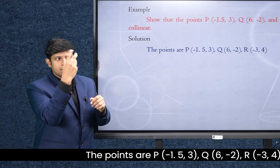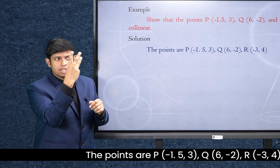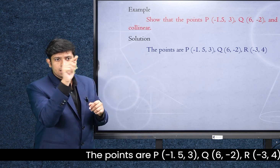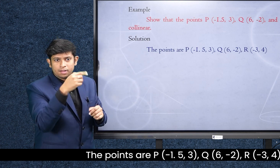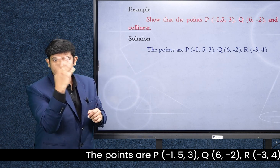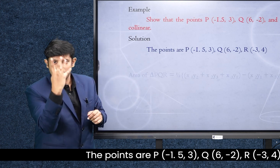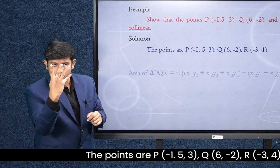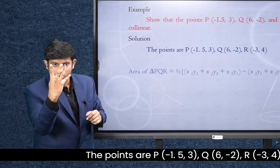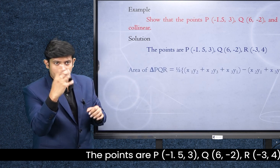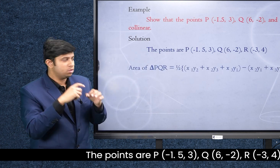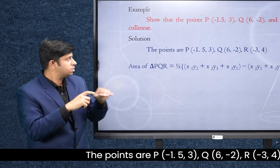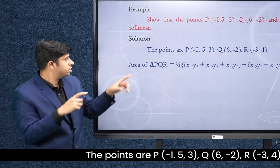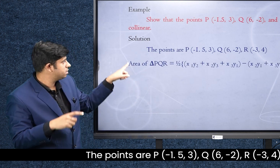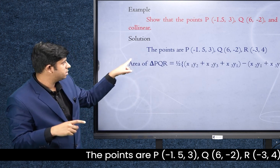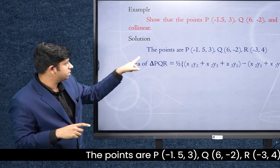R minus 3 comma 4.